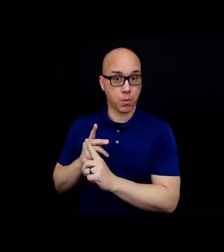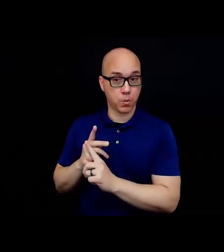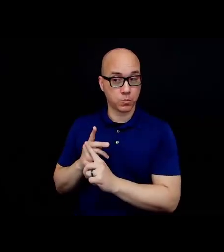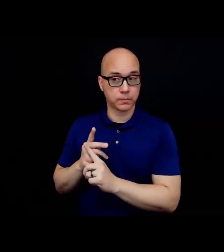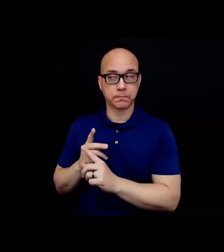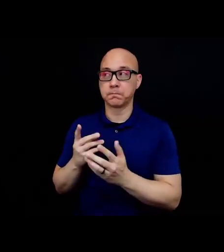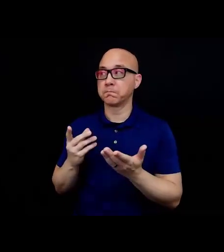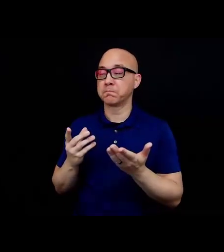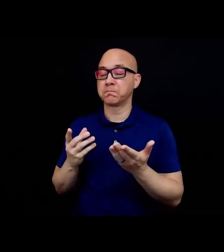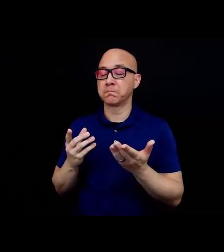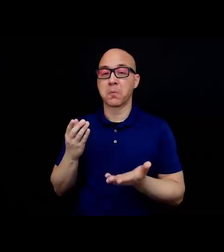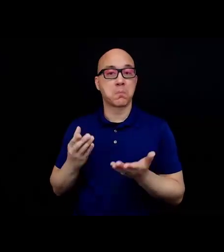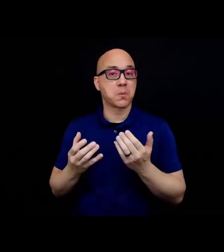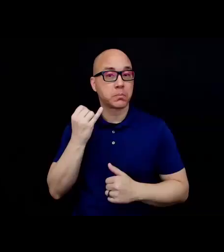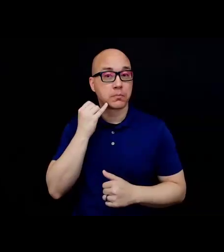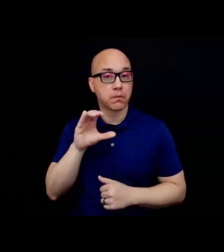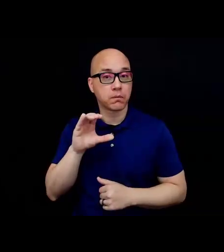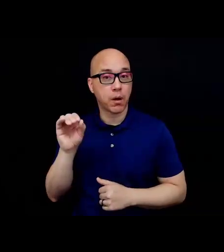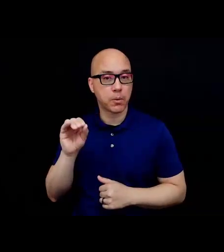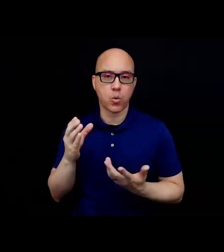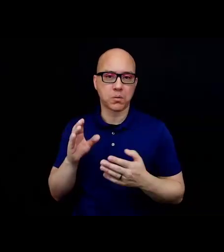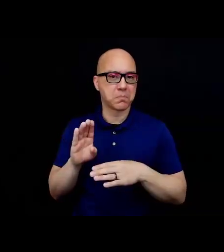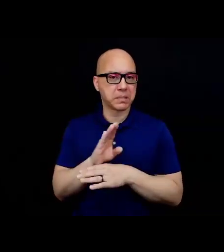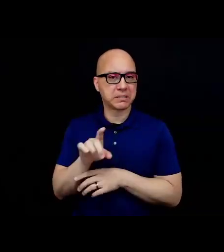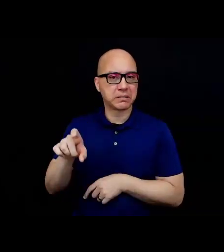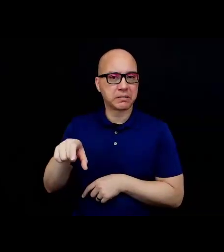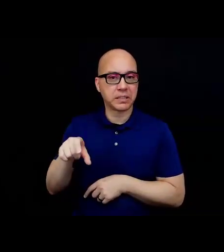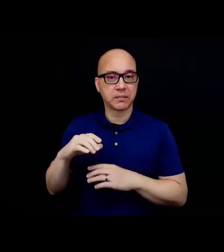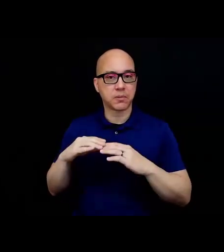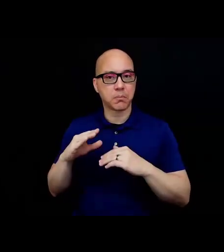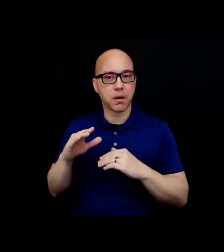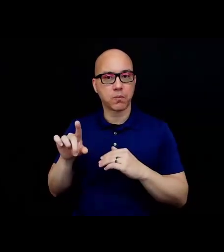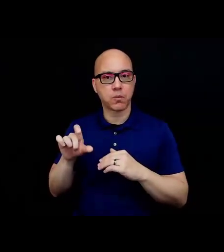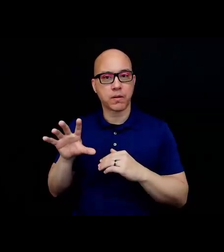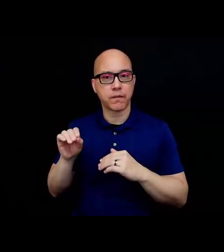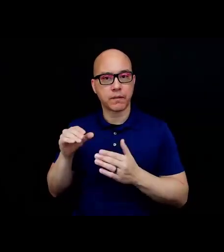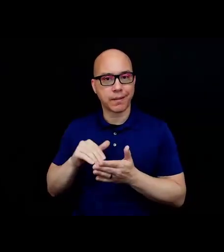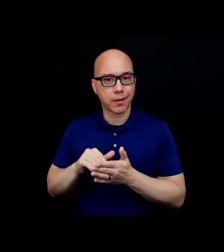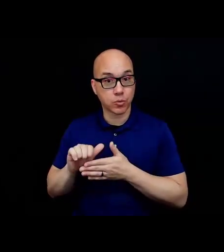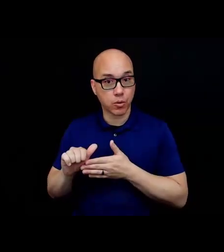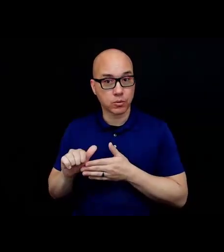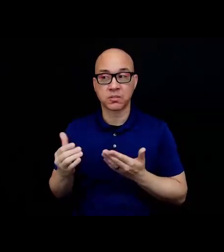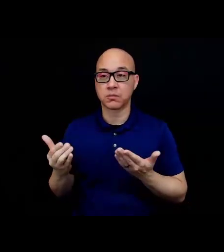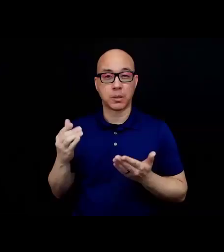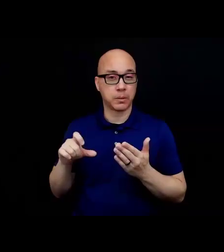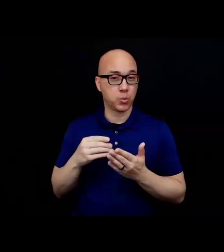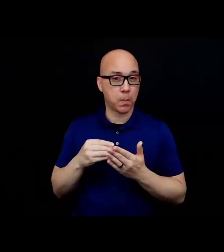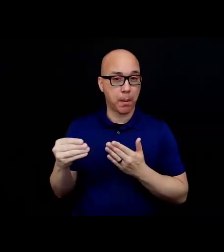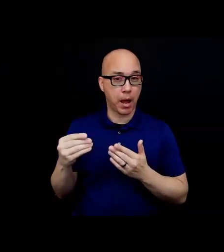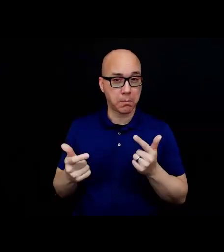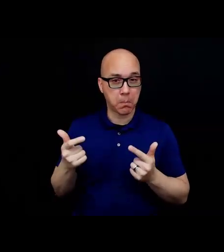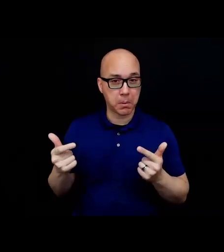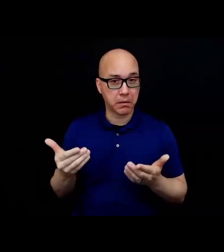I say 150,000 or more. You're looking to finance major purchases, or you